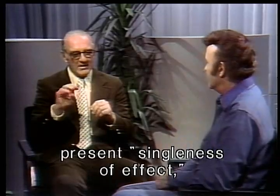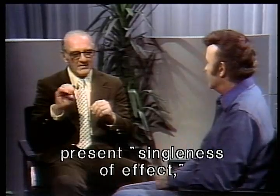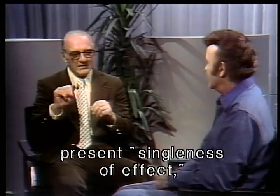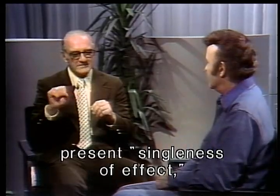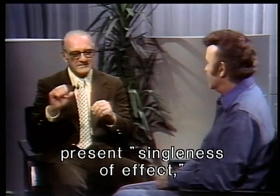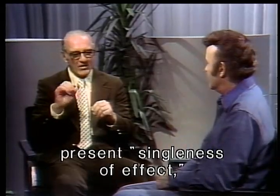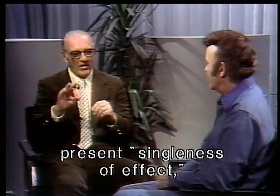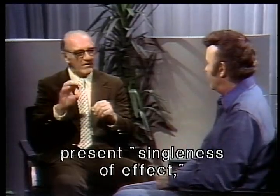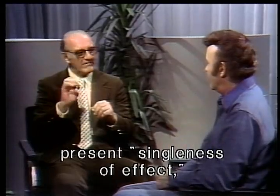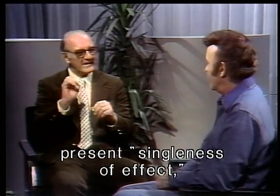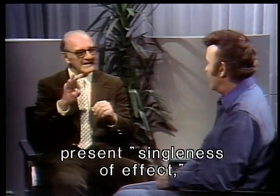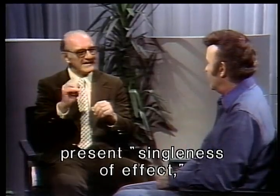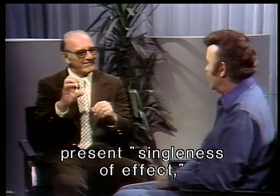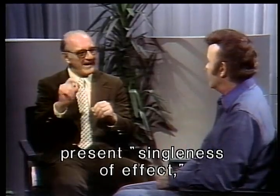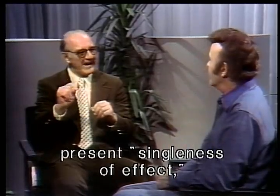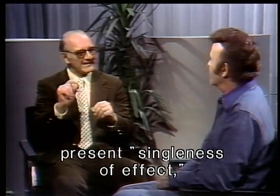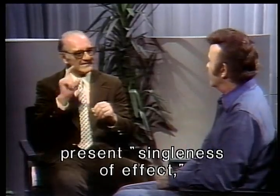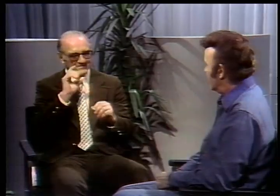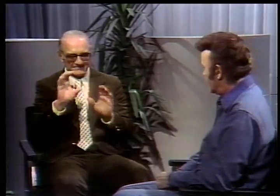singleness of effect,